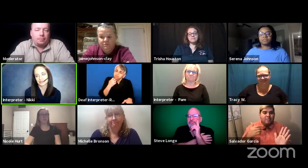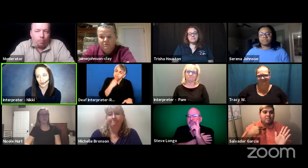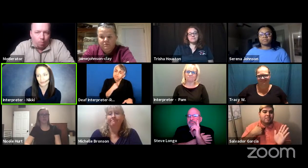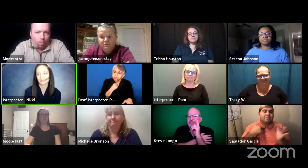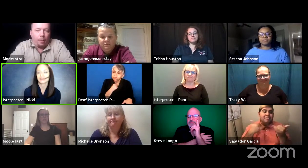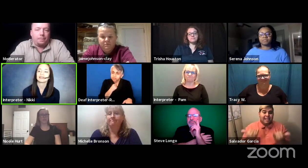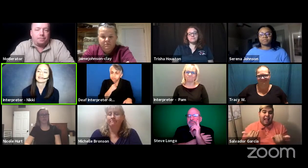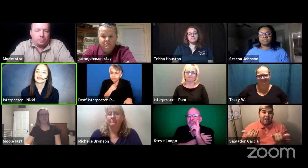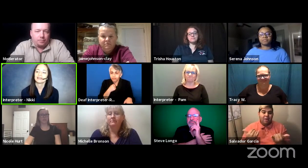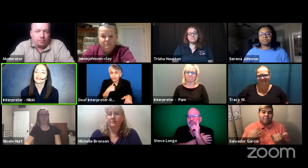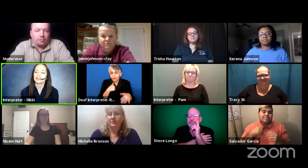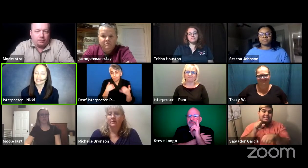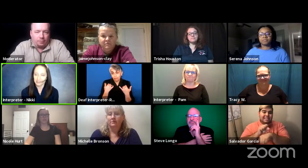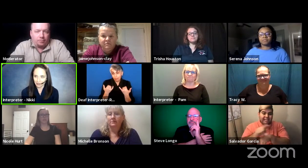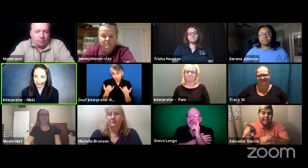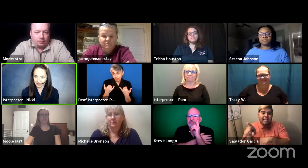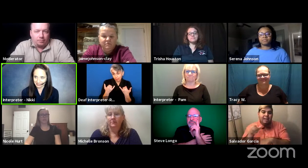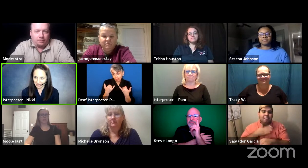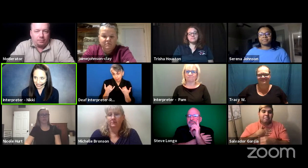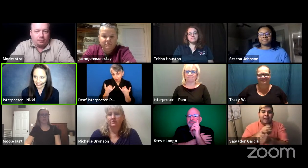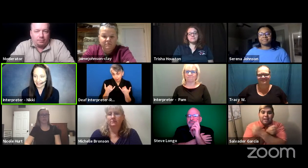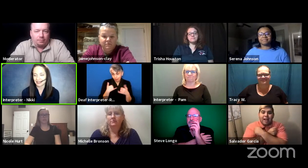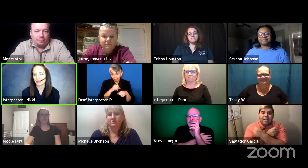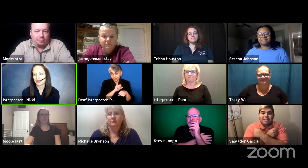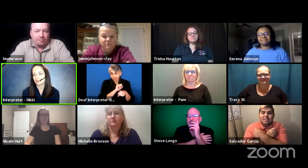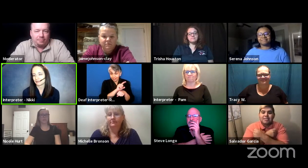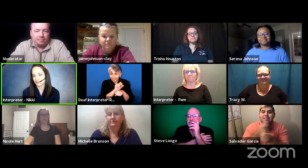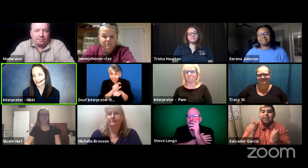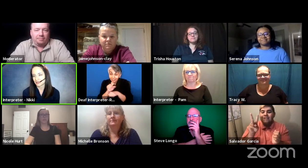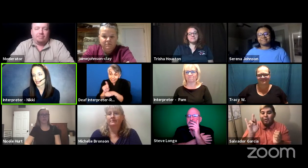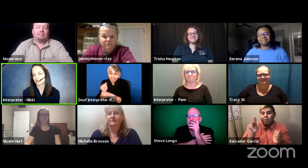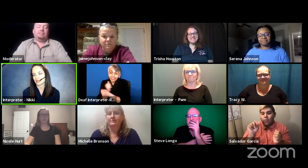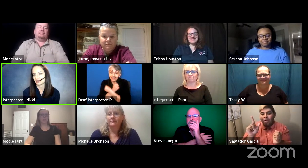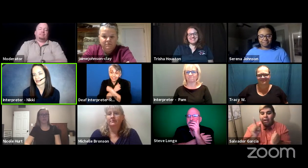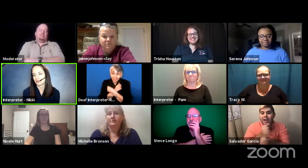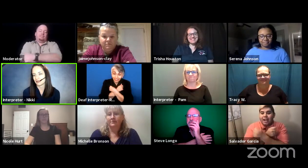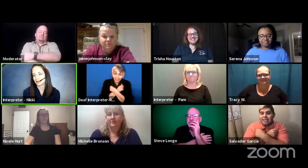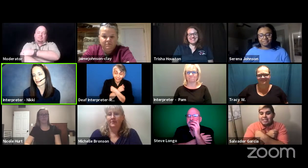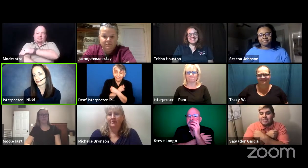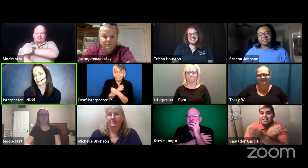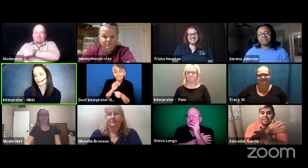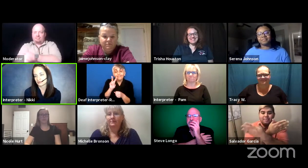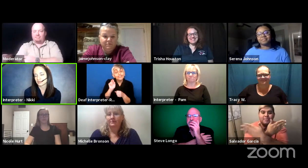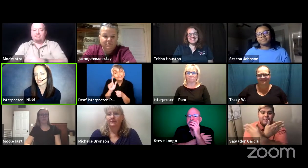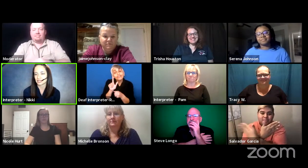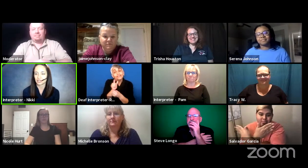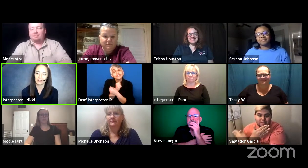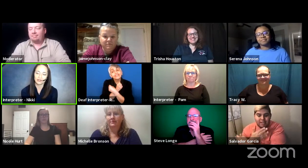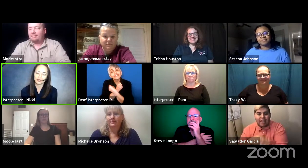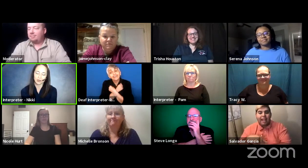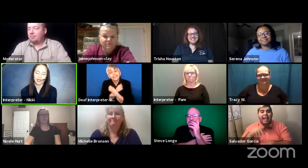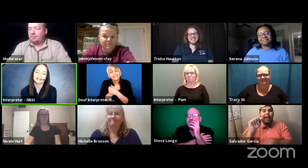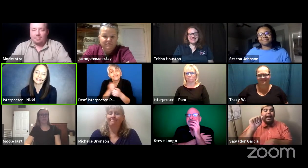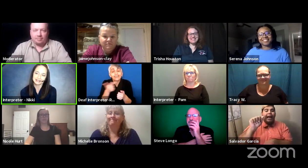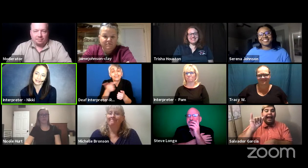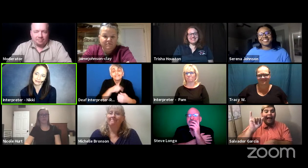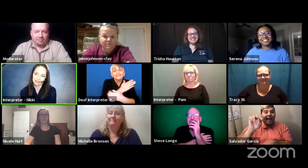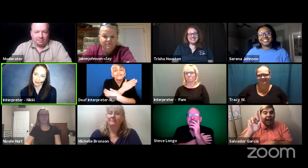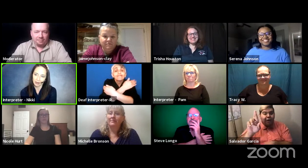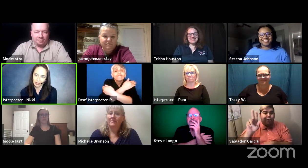So that's what I wanted to say. And then sending you all virtual hugs, making my way around